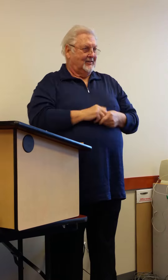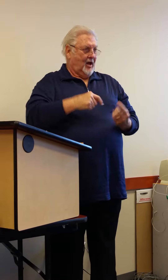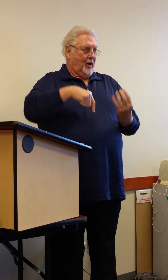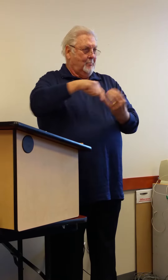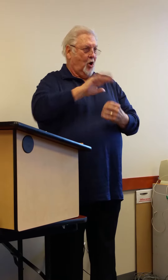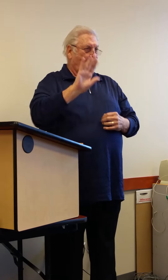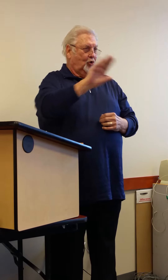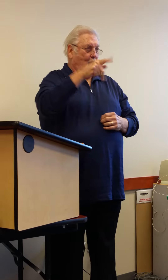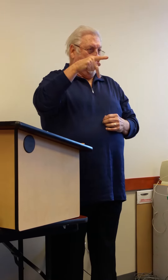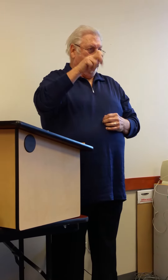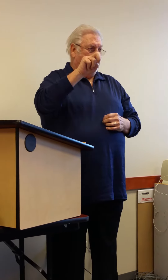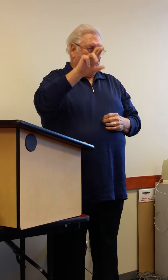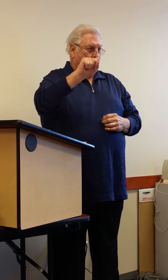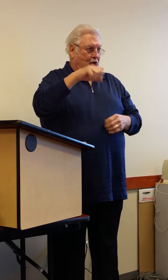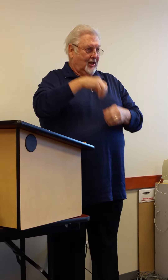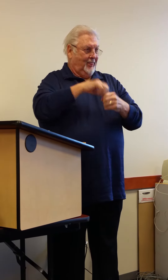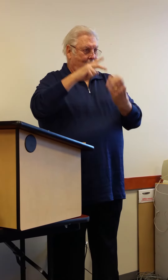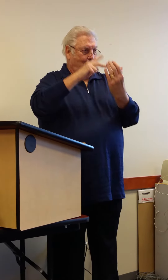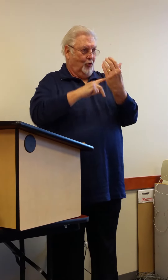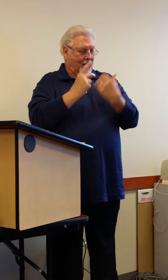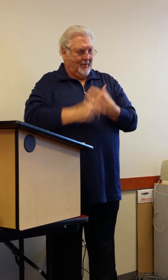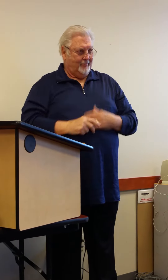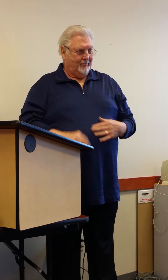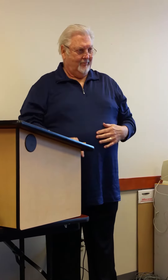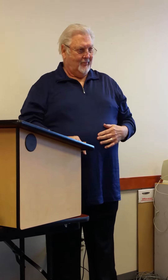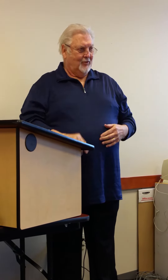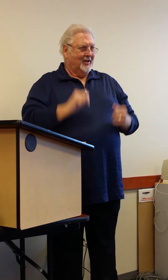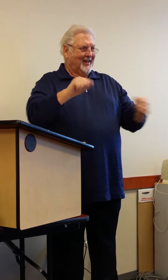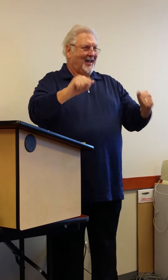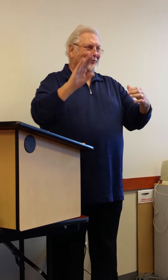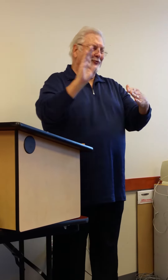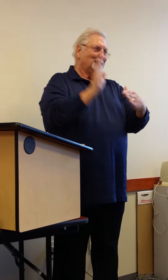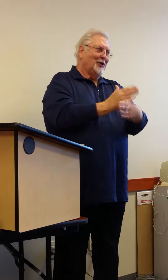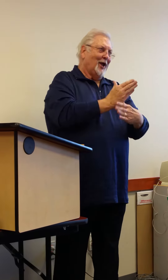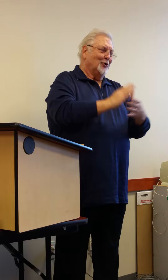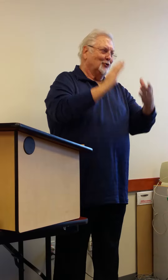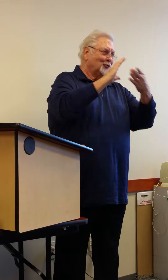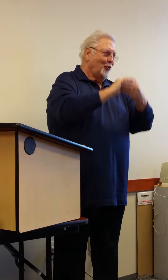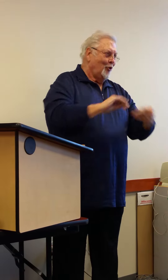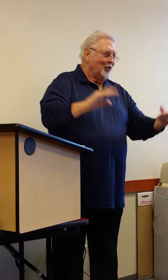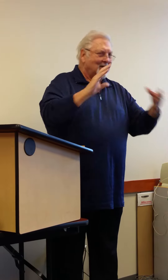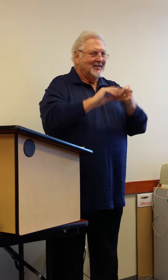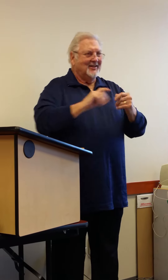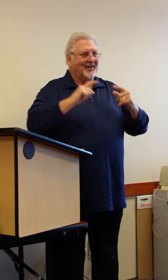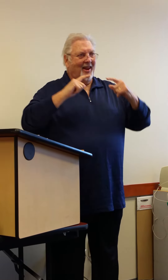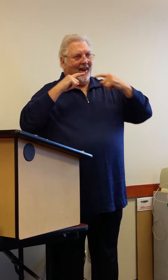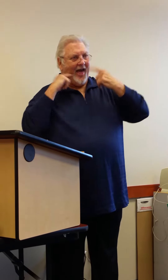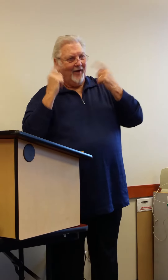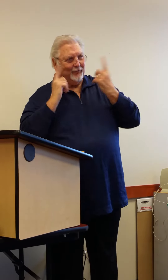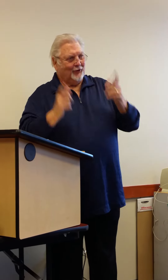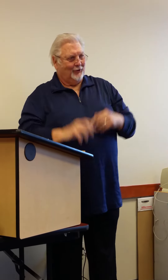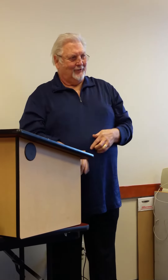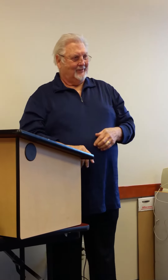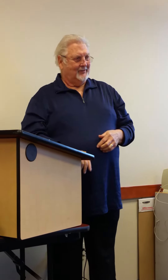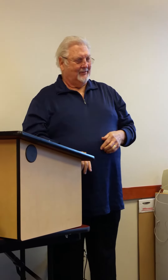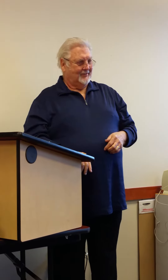and comfortably amongst your peers in any program you go to. You can share your stories. You can laugh,